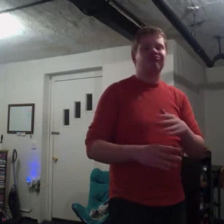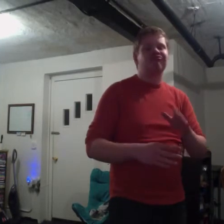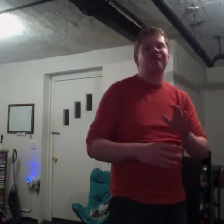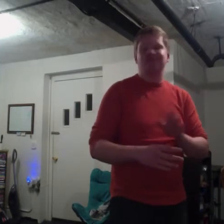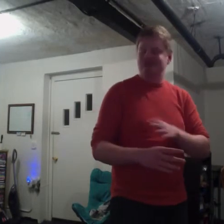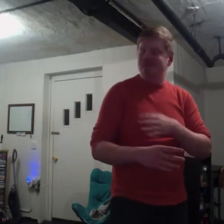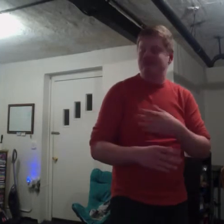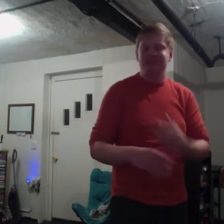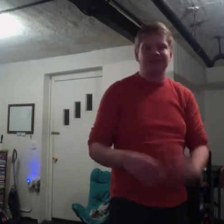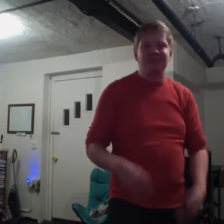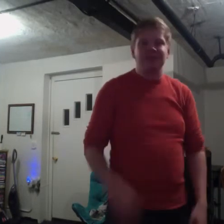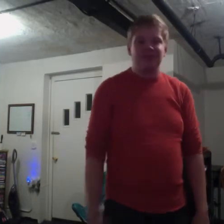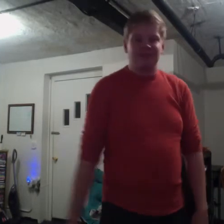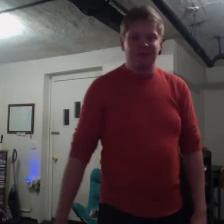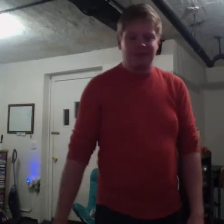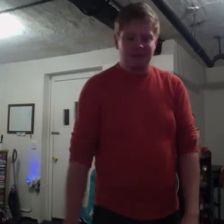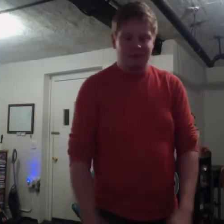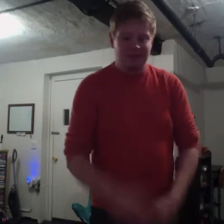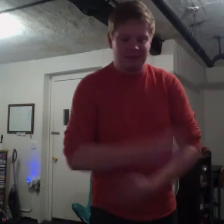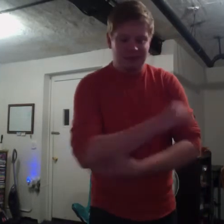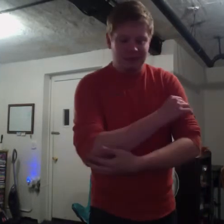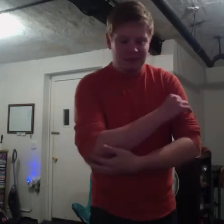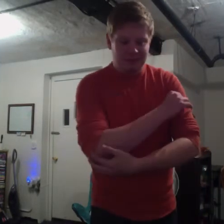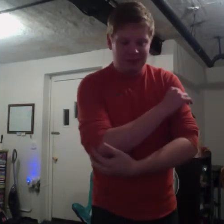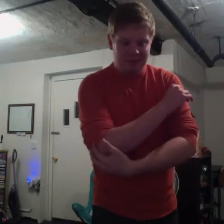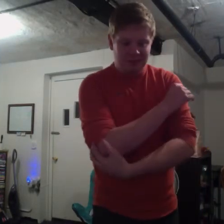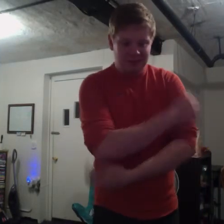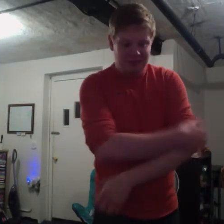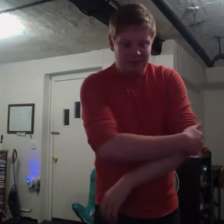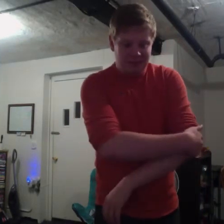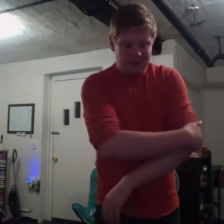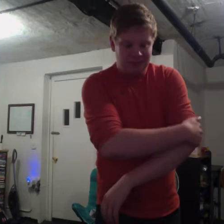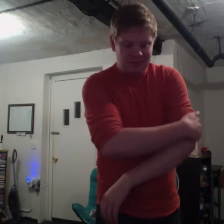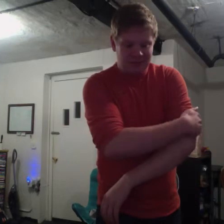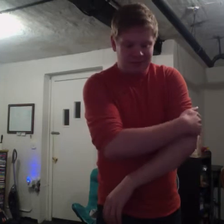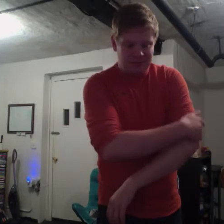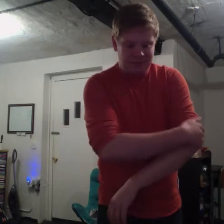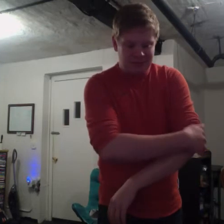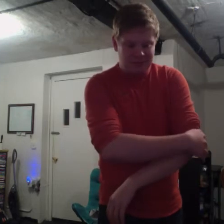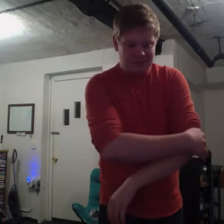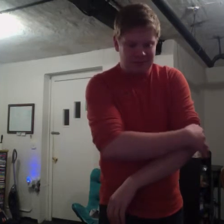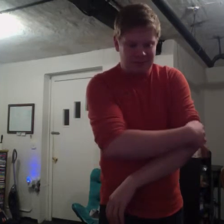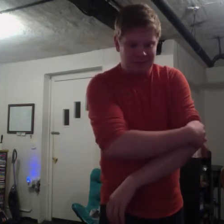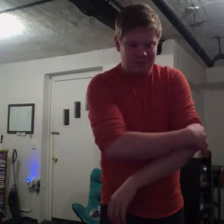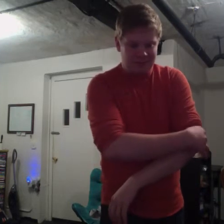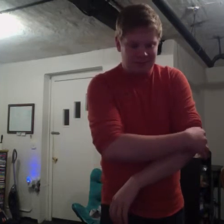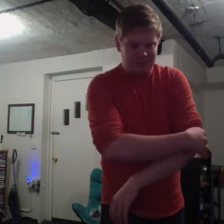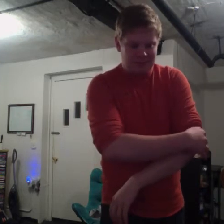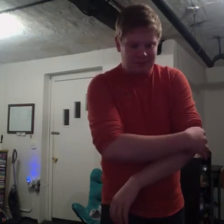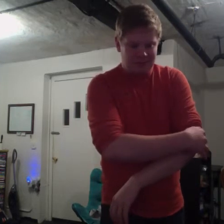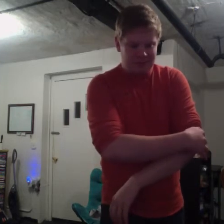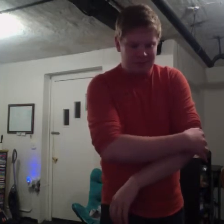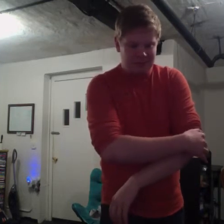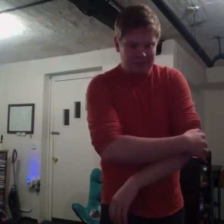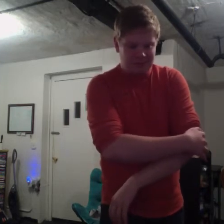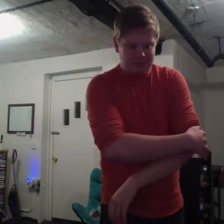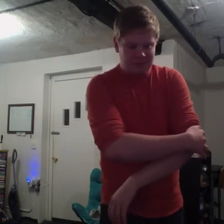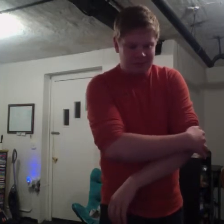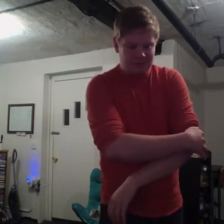I go into Barney's, I pick out the cashmere sweaters that I like. I go into the dressing room, the woman says how many items, I say